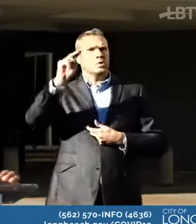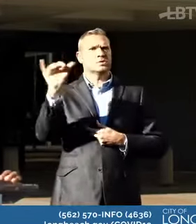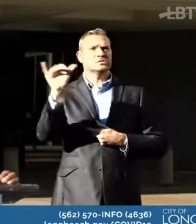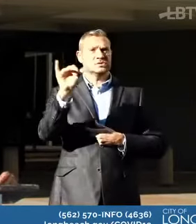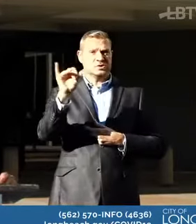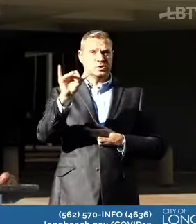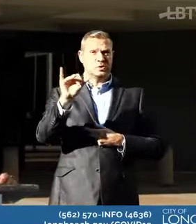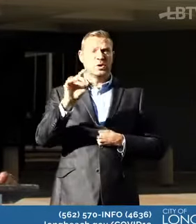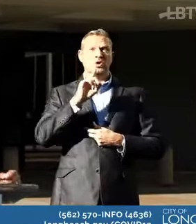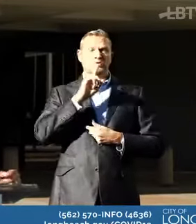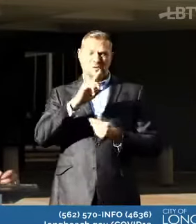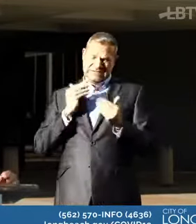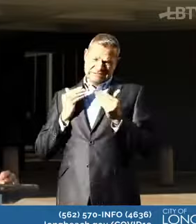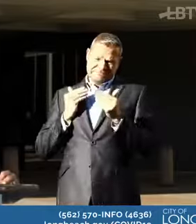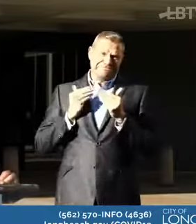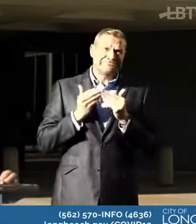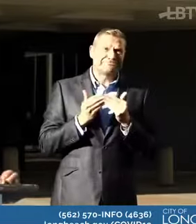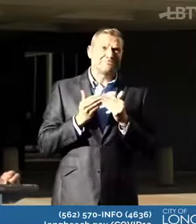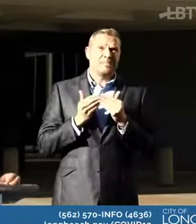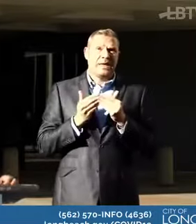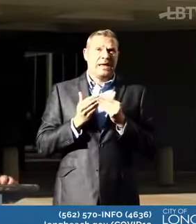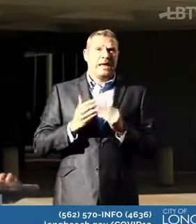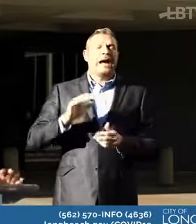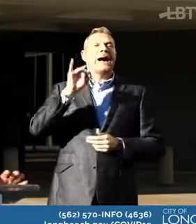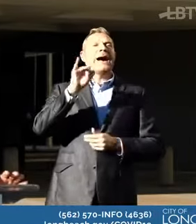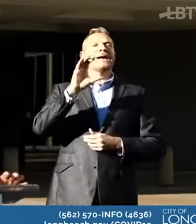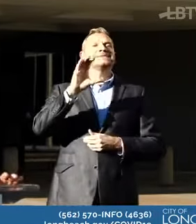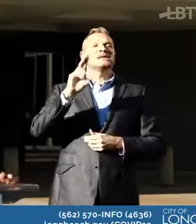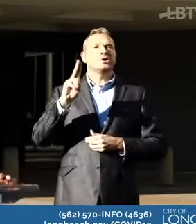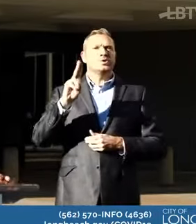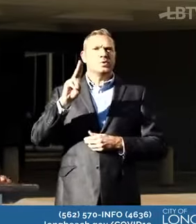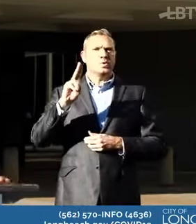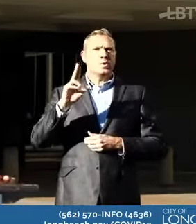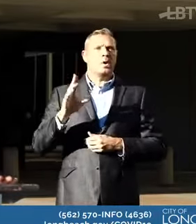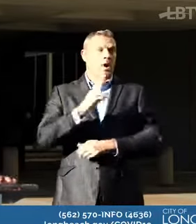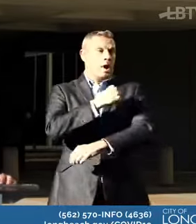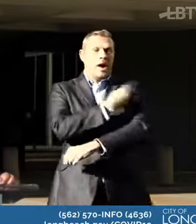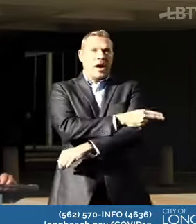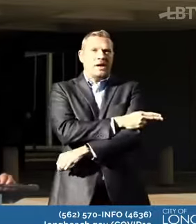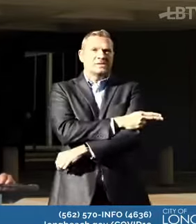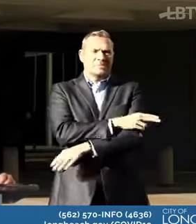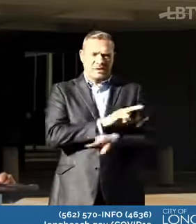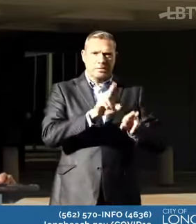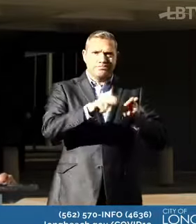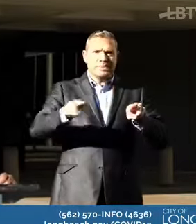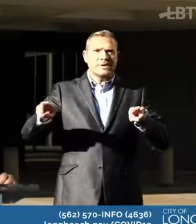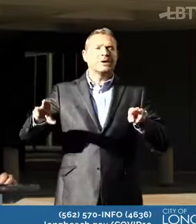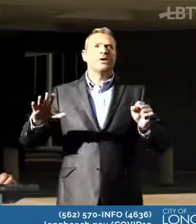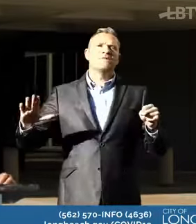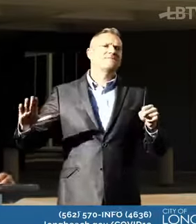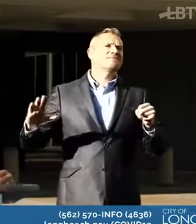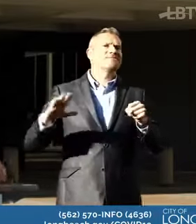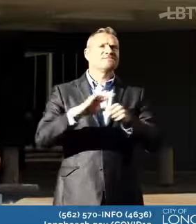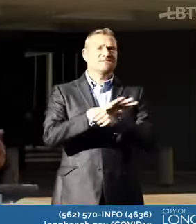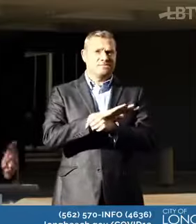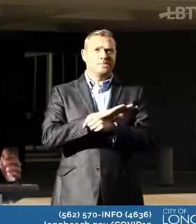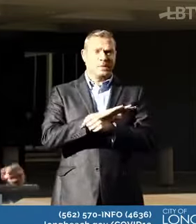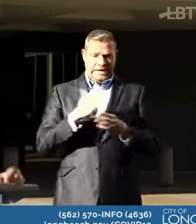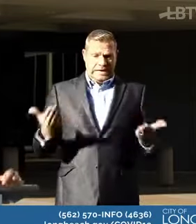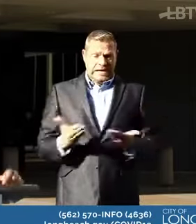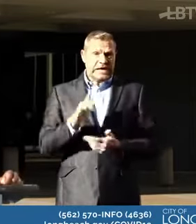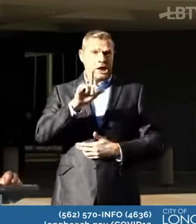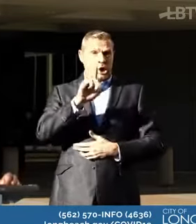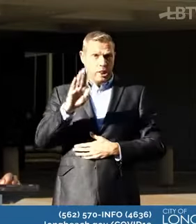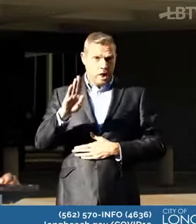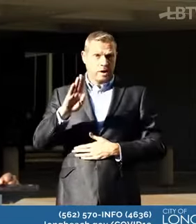are essentially running out of ICU beds. Now here in Long Beach, our Long Beach area